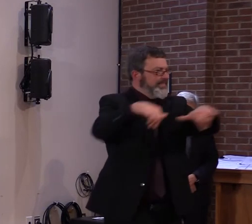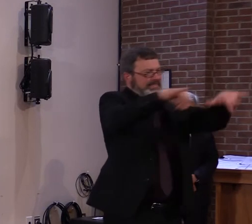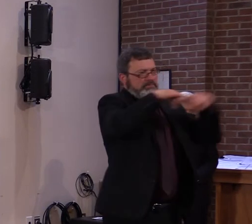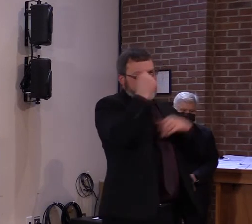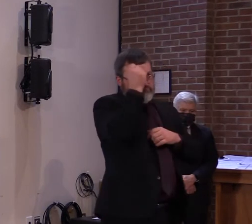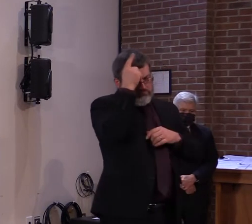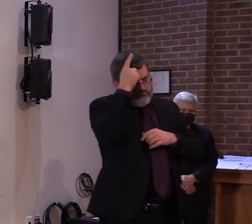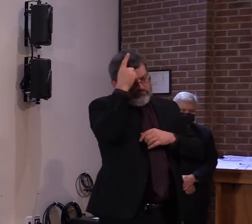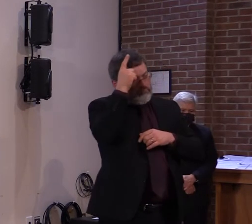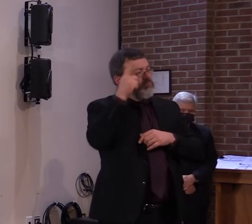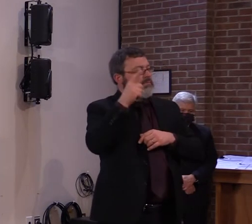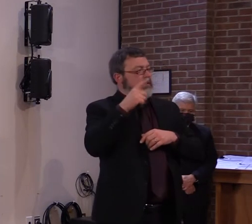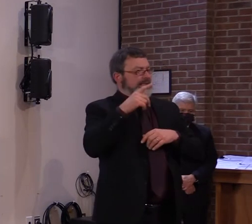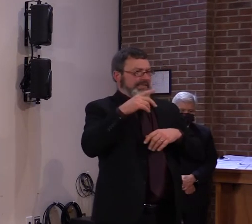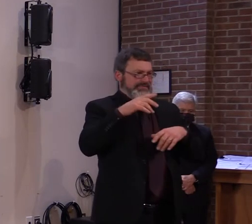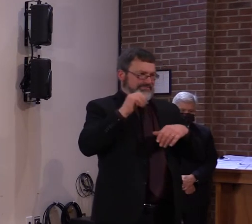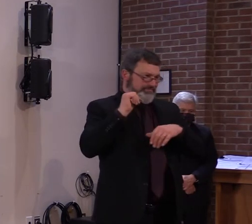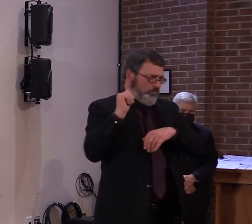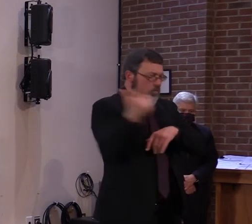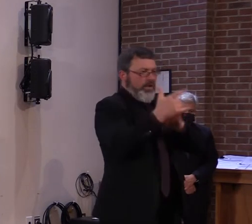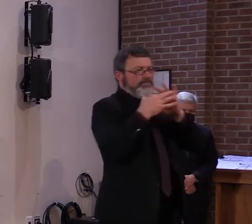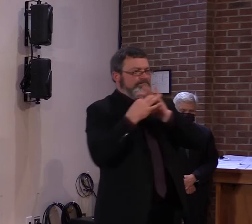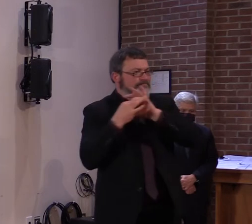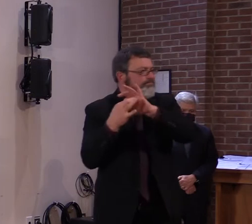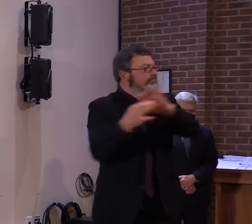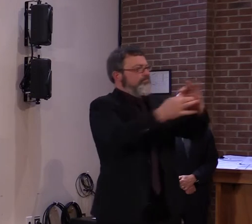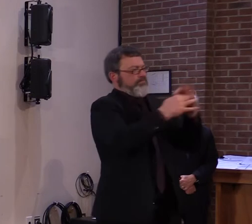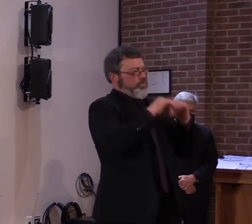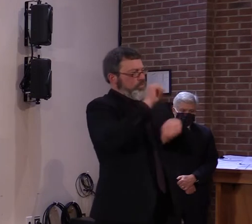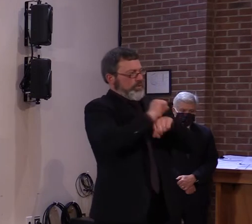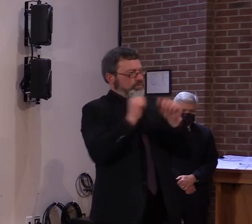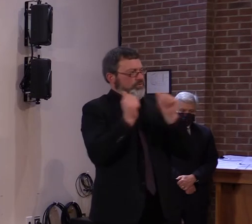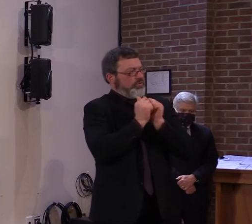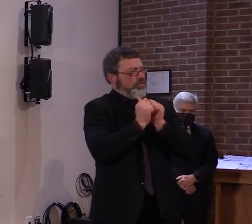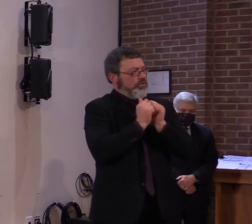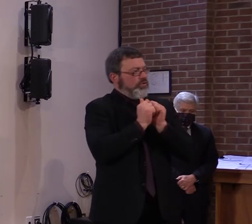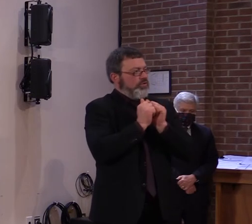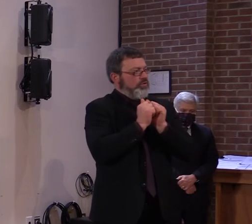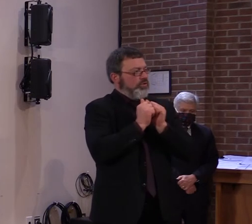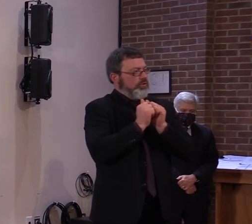because it really is in our individual hands